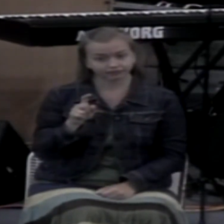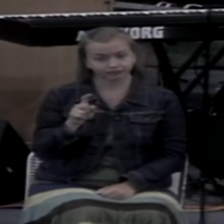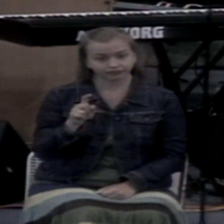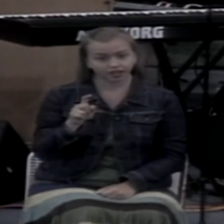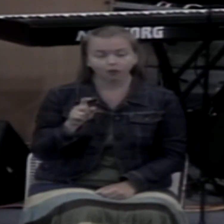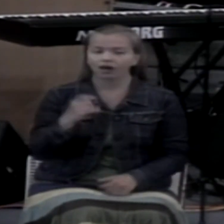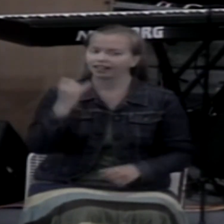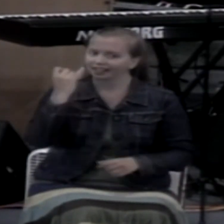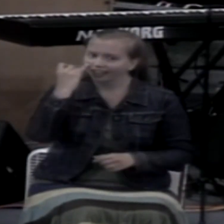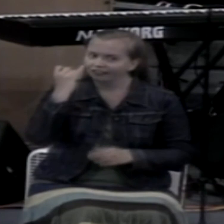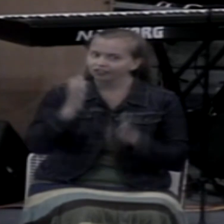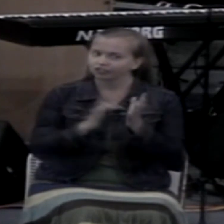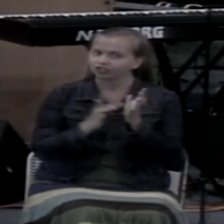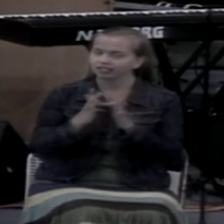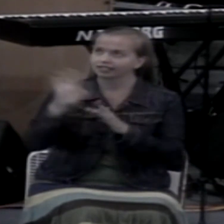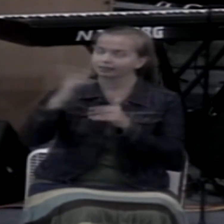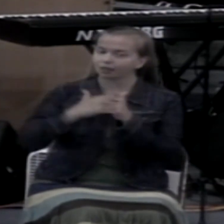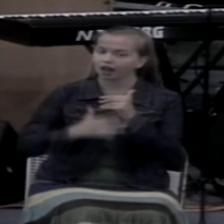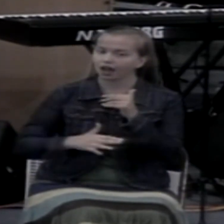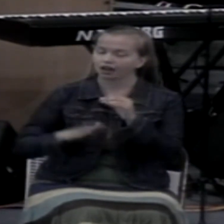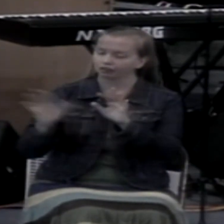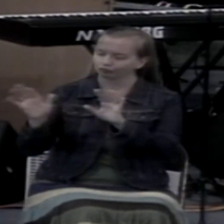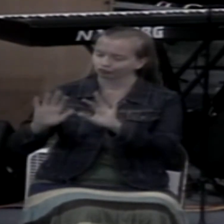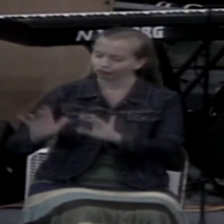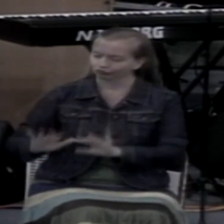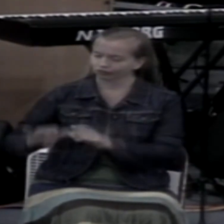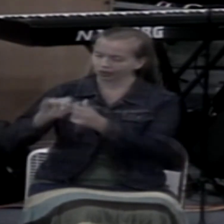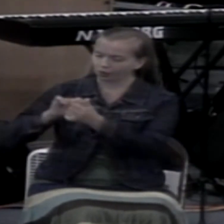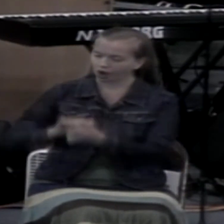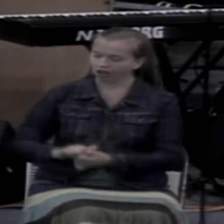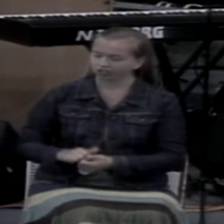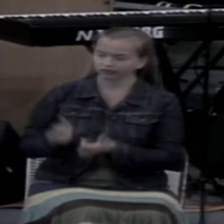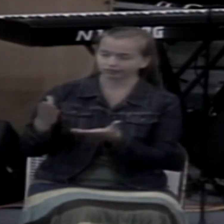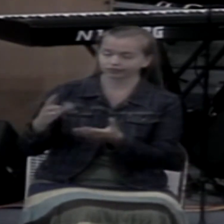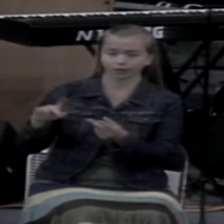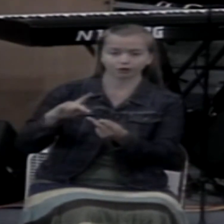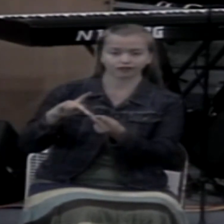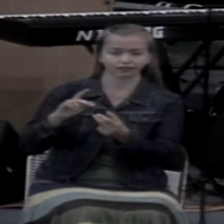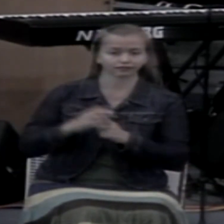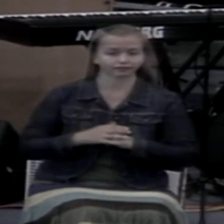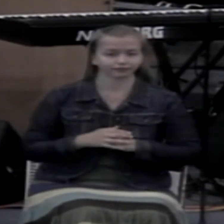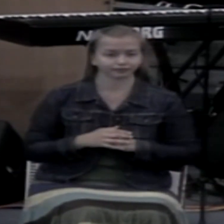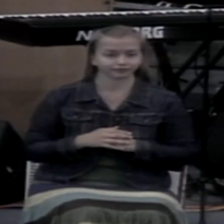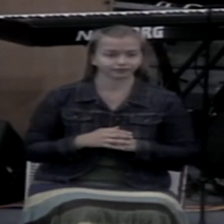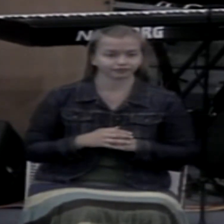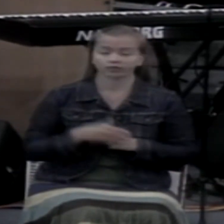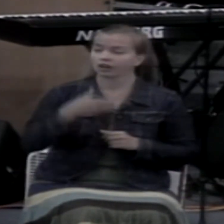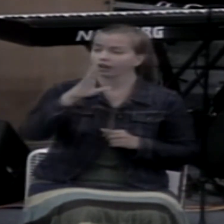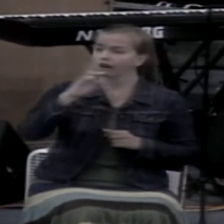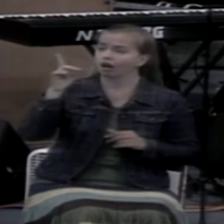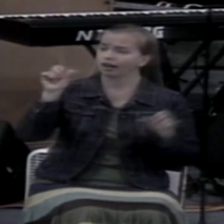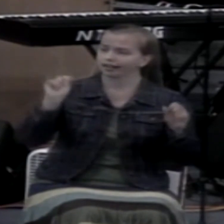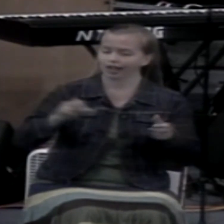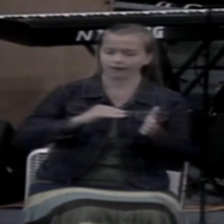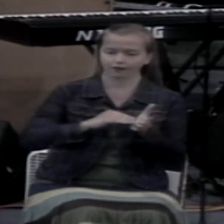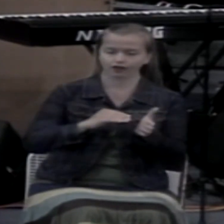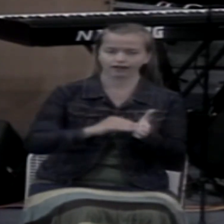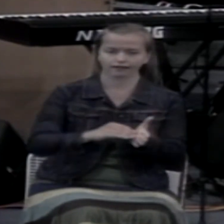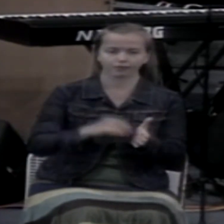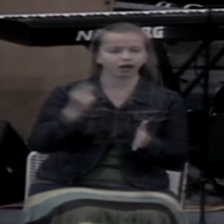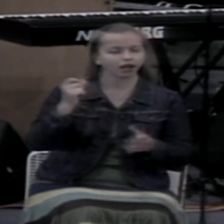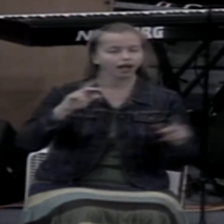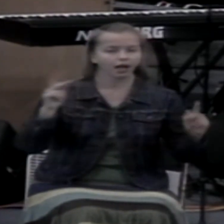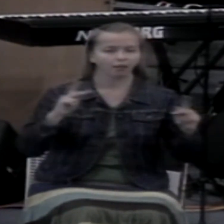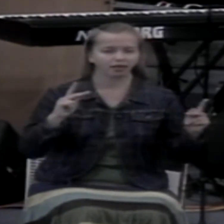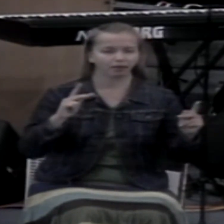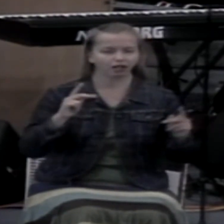Sister Grant and I had our 50th wedding anniversary last November. We're 50 years and 6 months already, 8 months into our